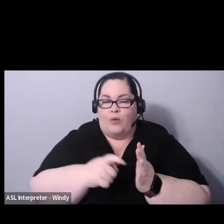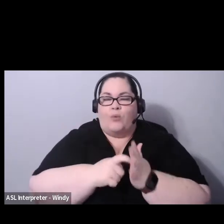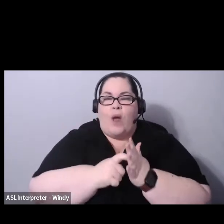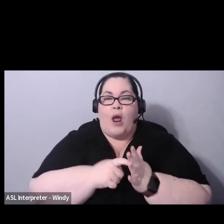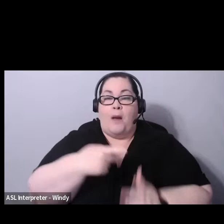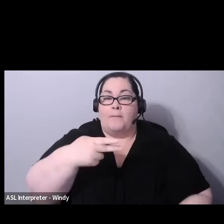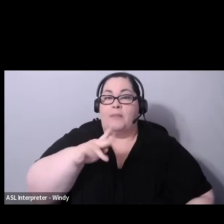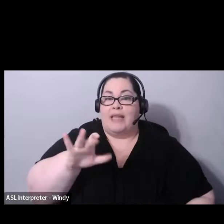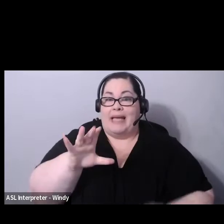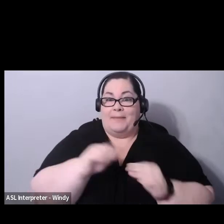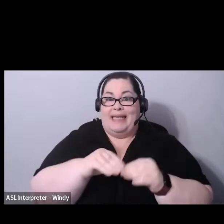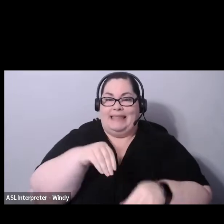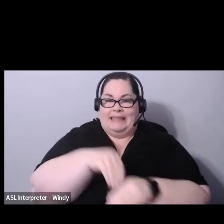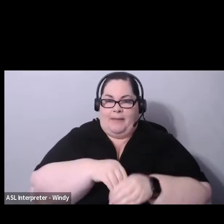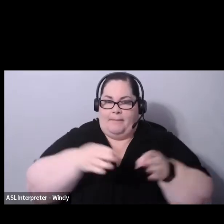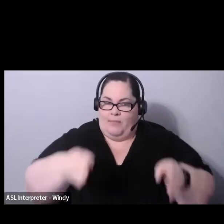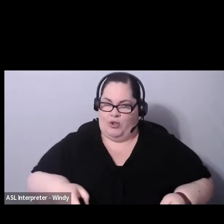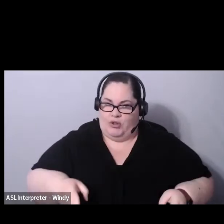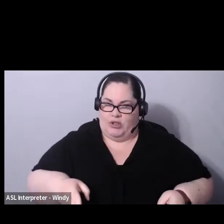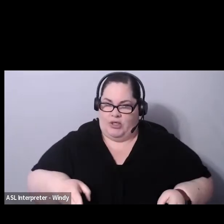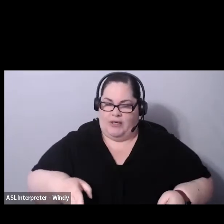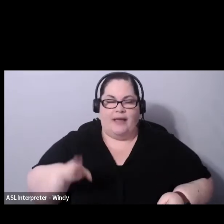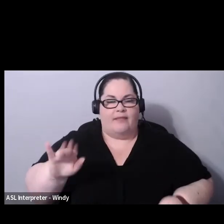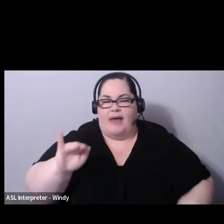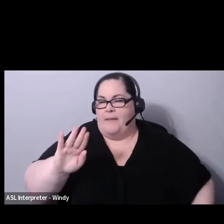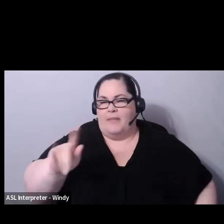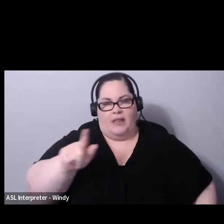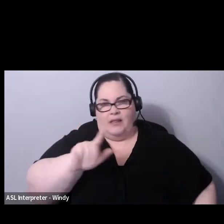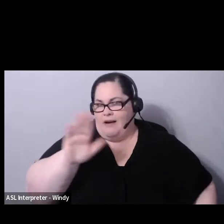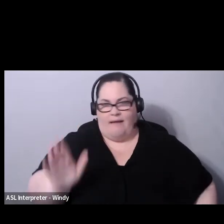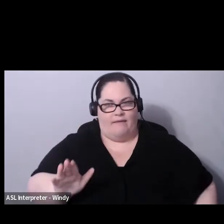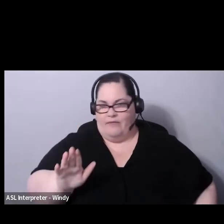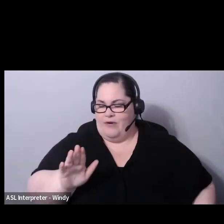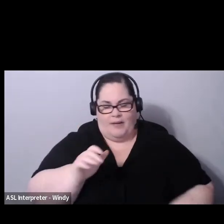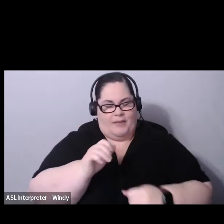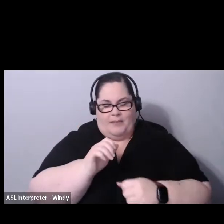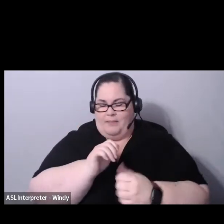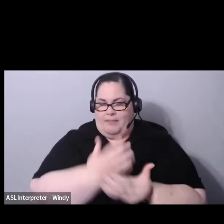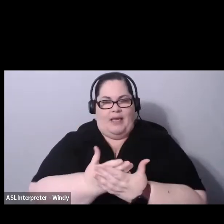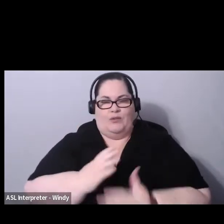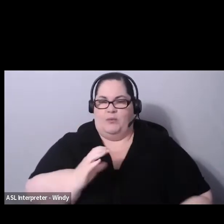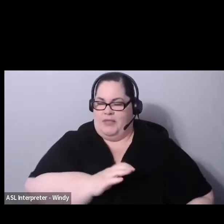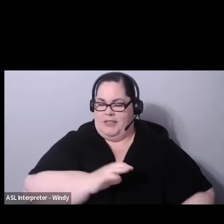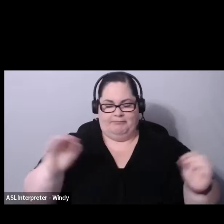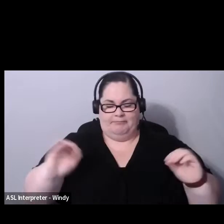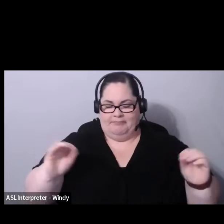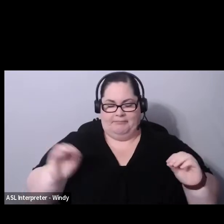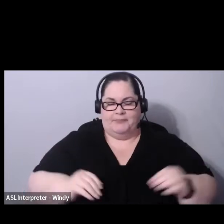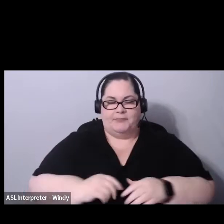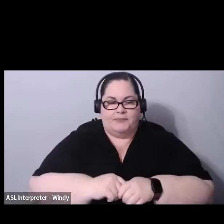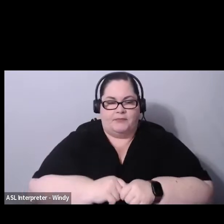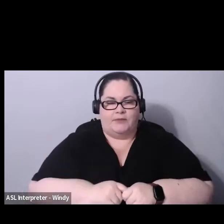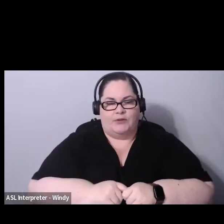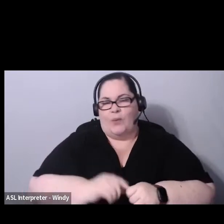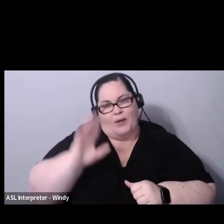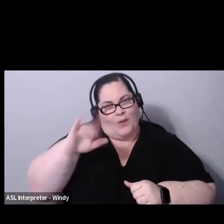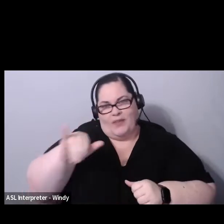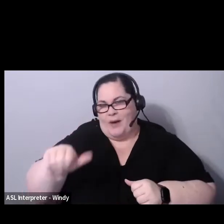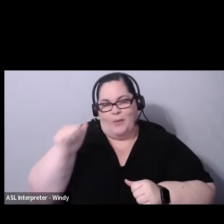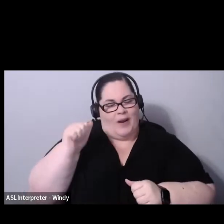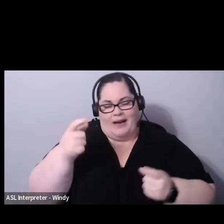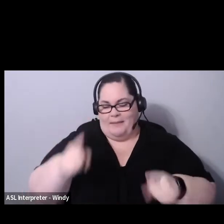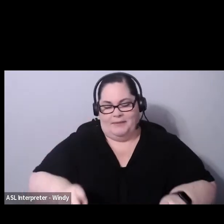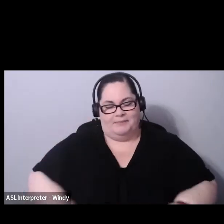person. And that bill never made it to committee. So we know that one's not going to